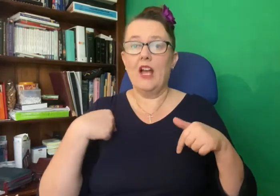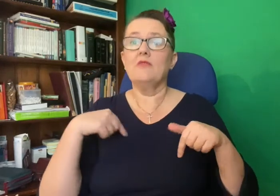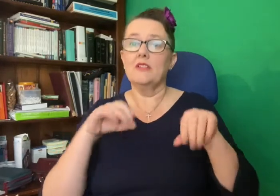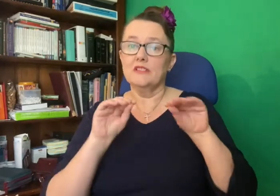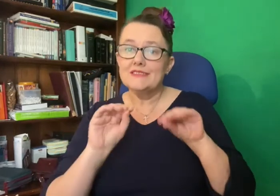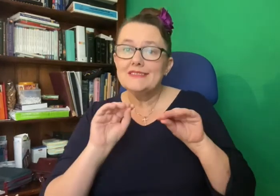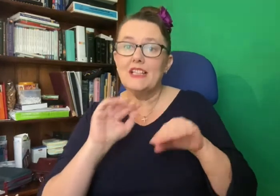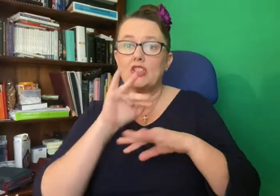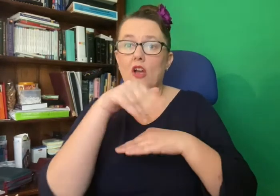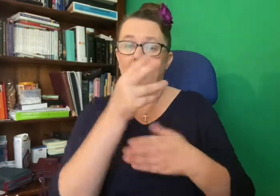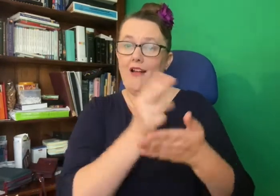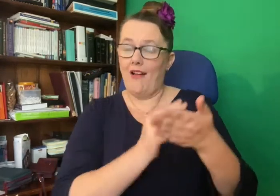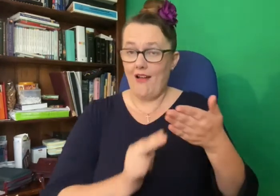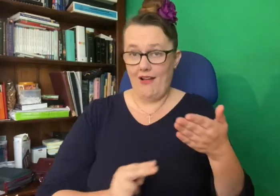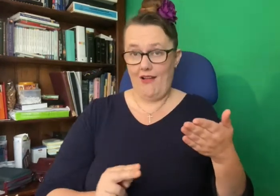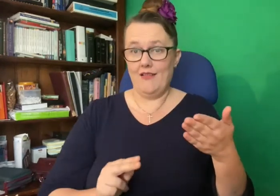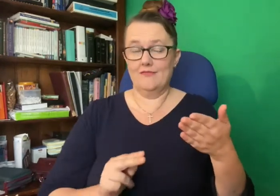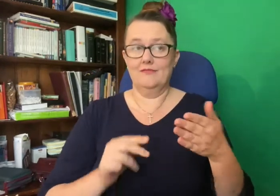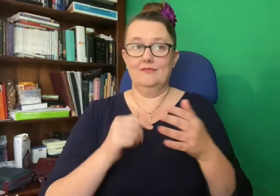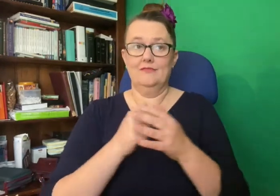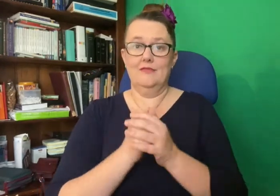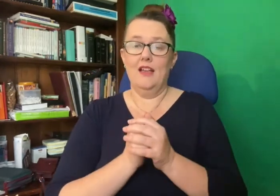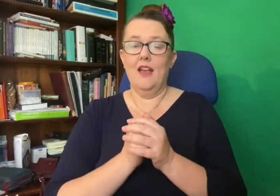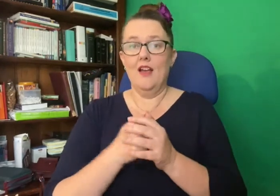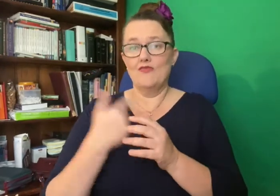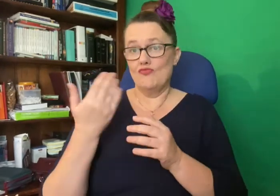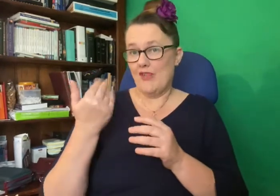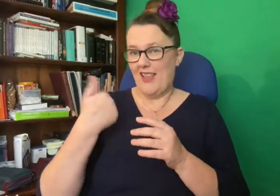and I'm making an art YouTube tutorial.